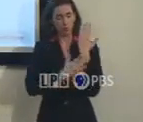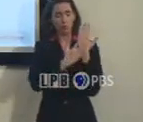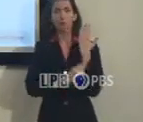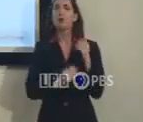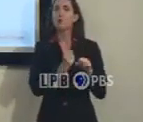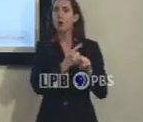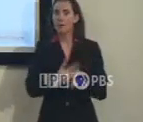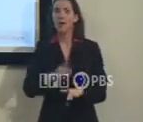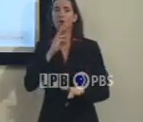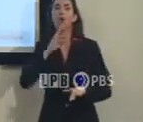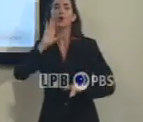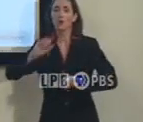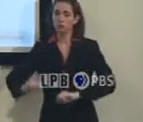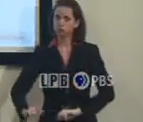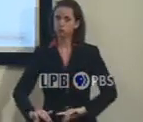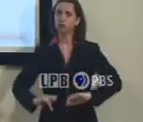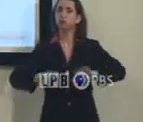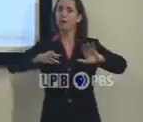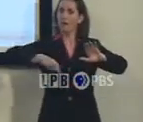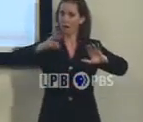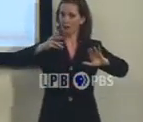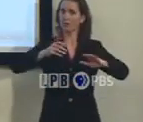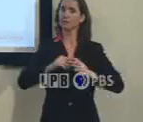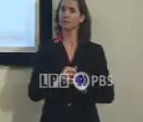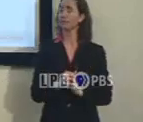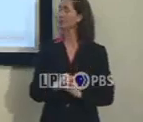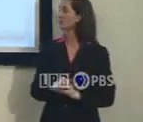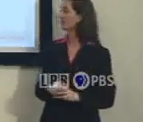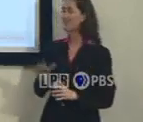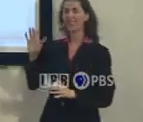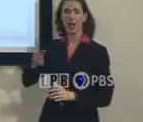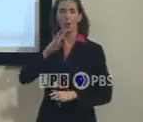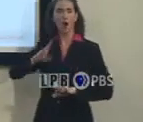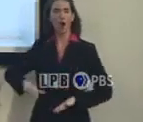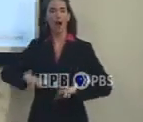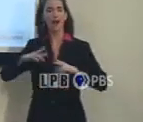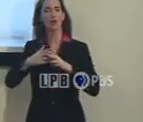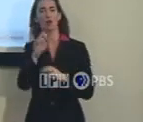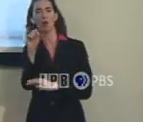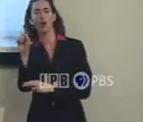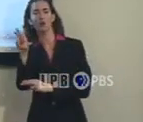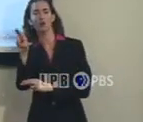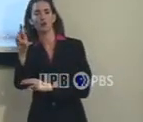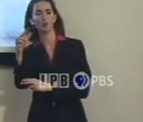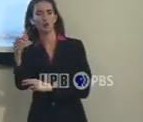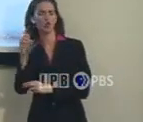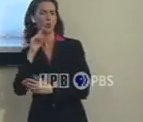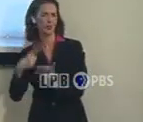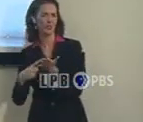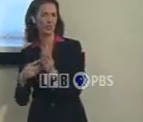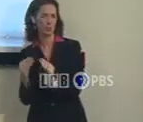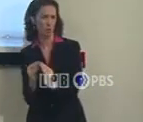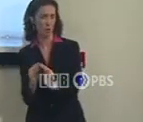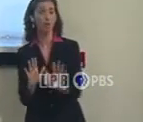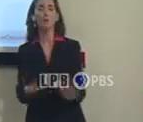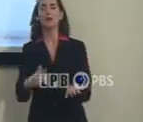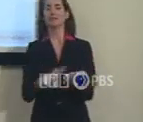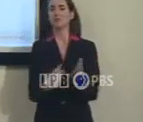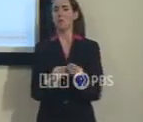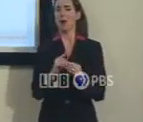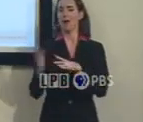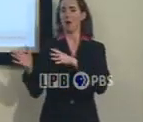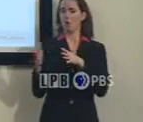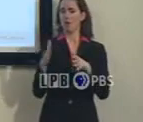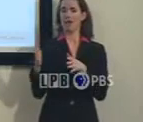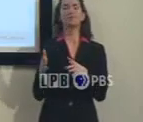surge. I'll talk a little bit more about the surge here in just a second. The one last thing I want to mention about the winds is when the earliest reasonable time that we could see